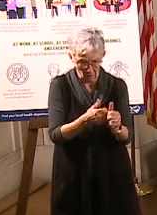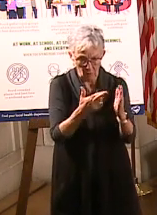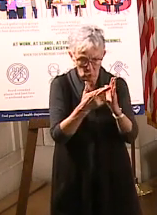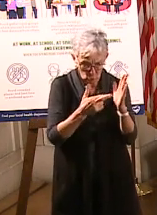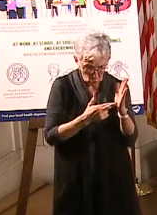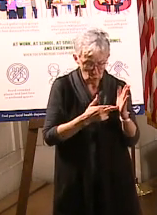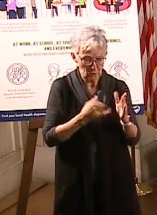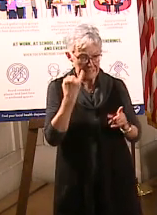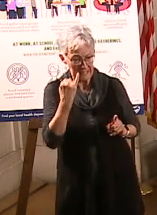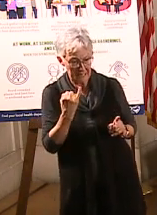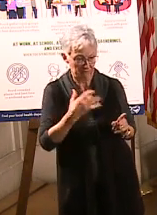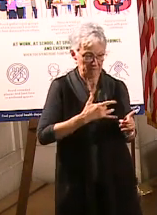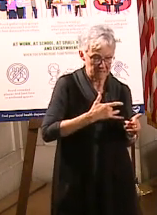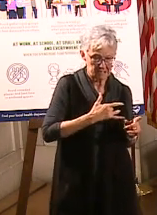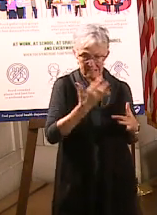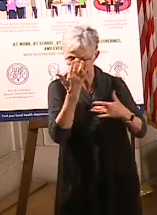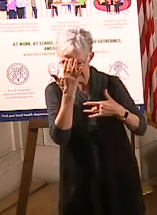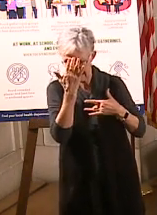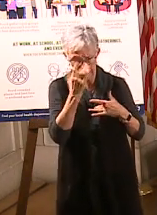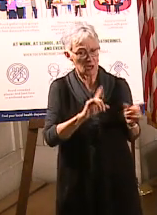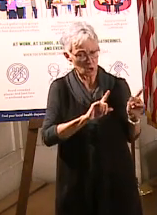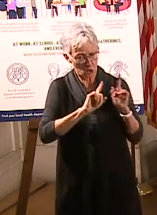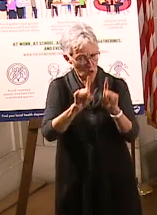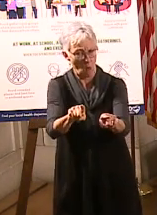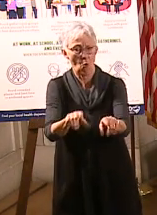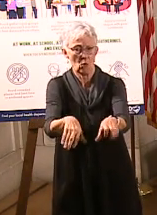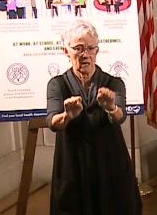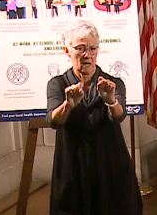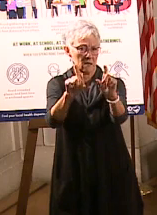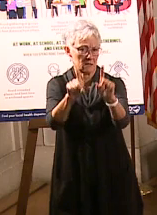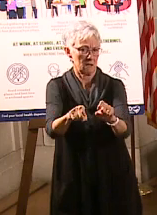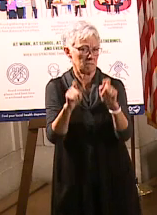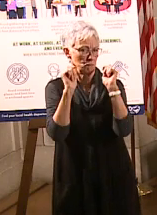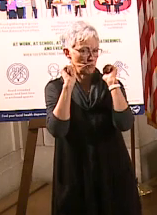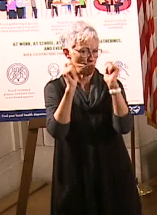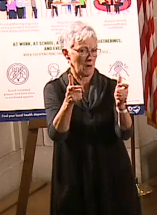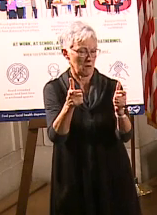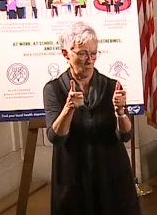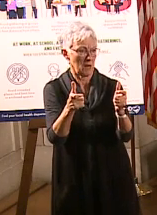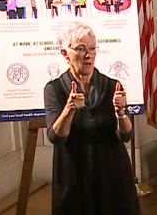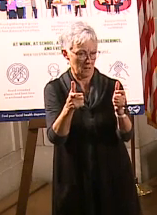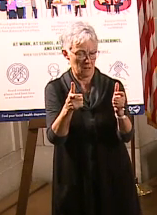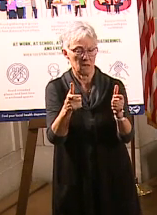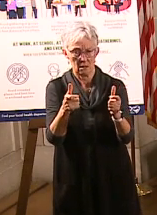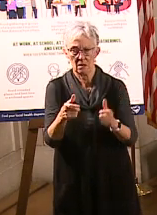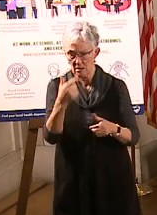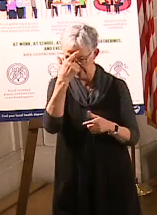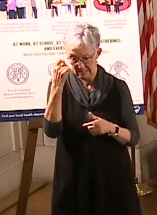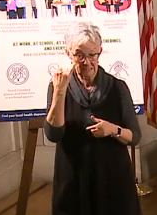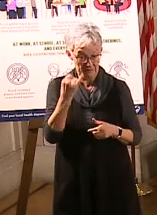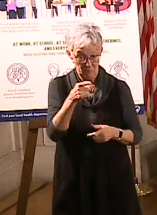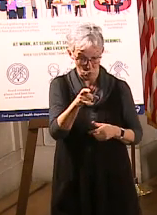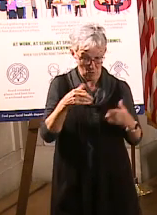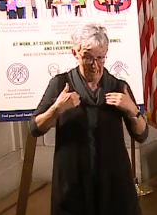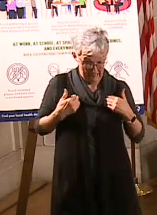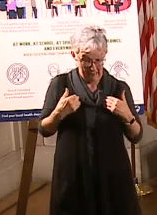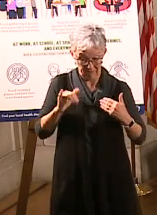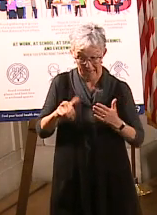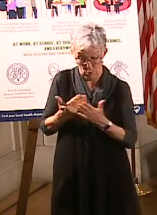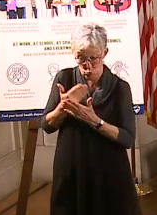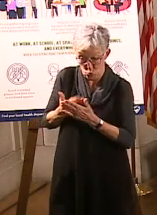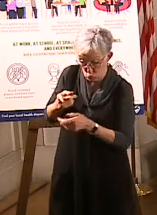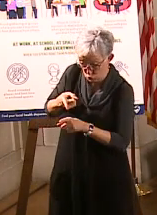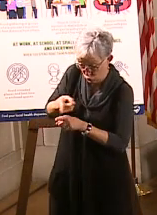new strain comes to Nebraska and becomes more prevalent, it means you're going to be more infectious. So we really do need people to